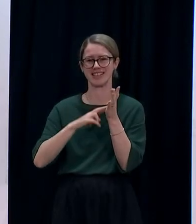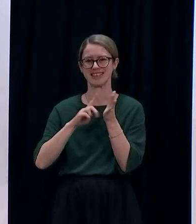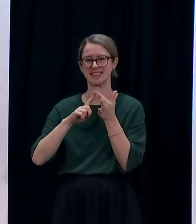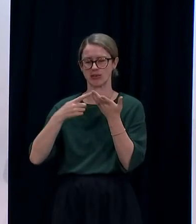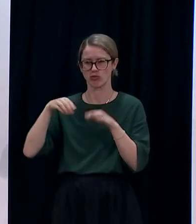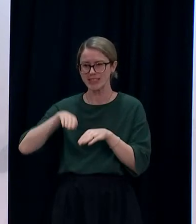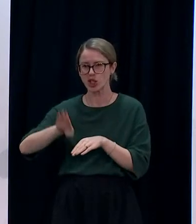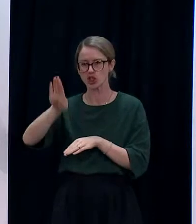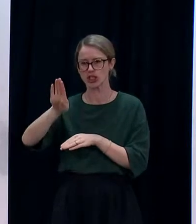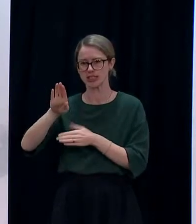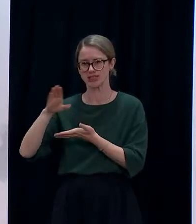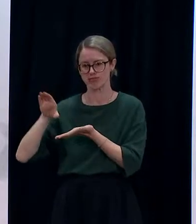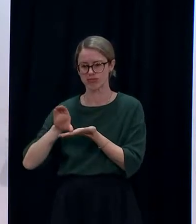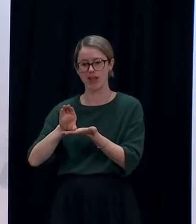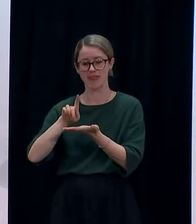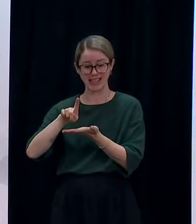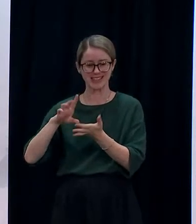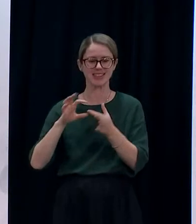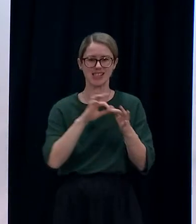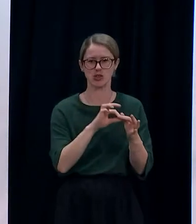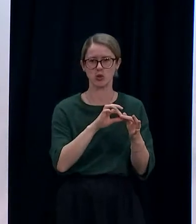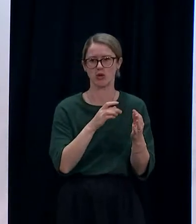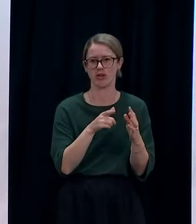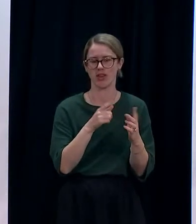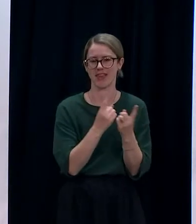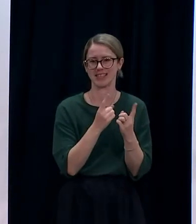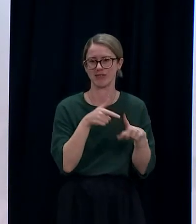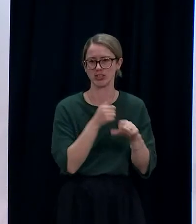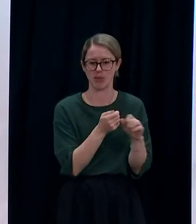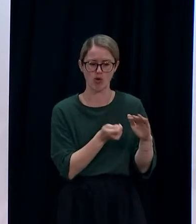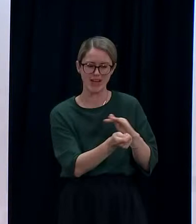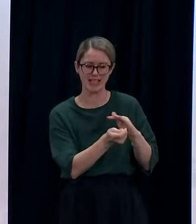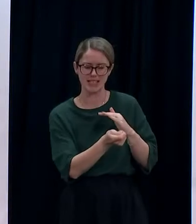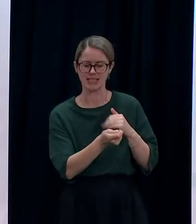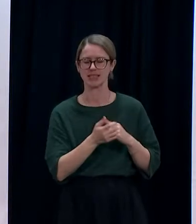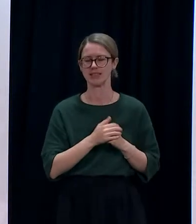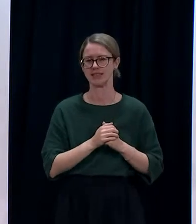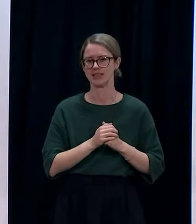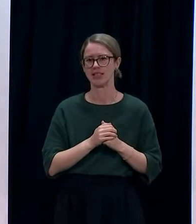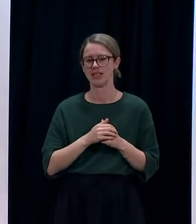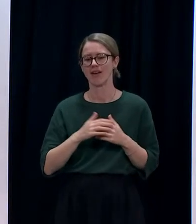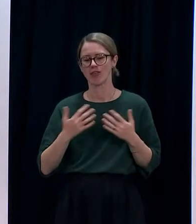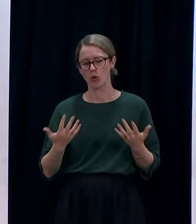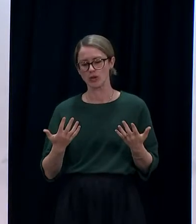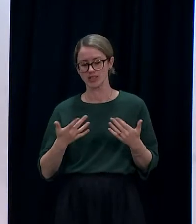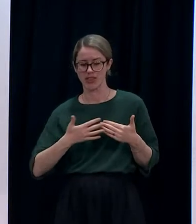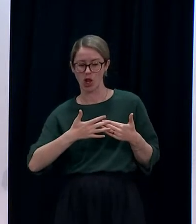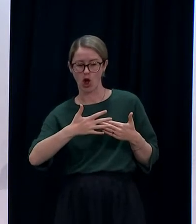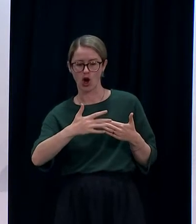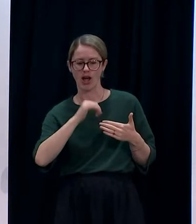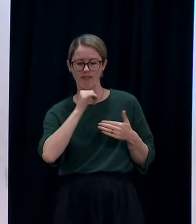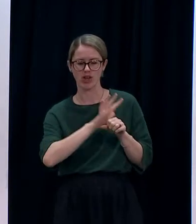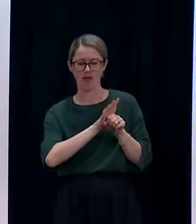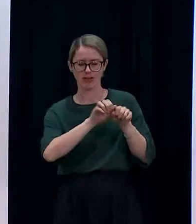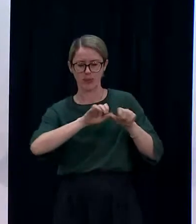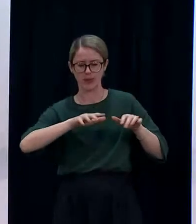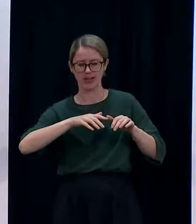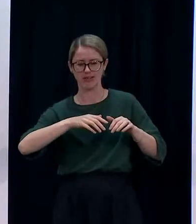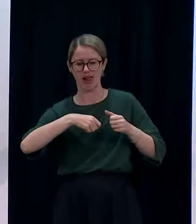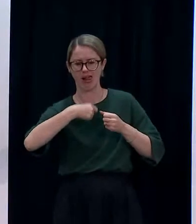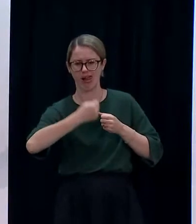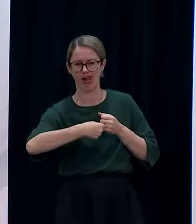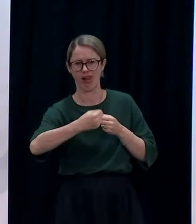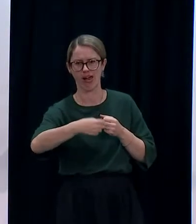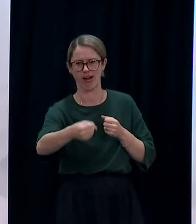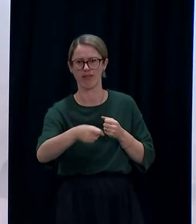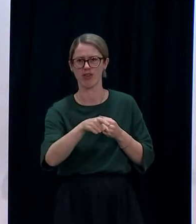And so we'll be considering our options over the coming days. Obviously, we accept that the longer an outbreak goes on, the more pressure